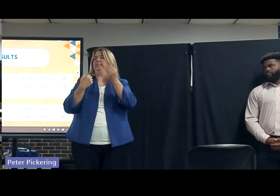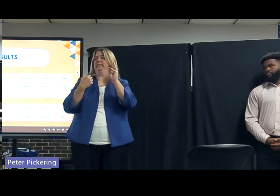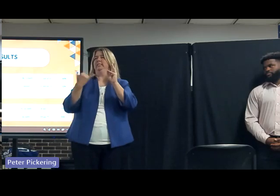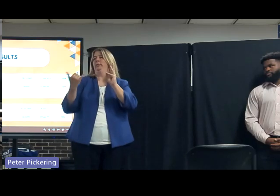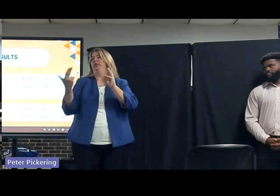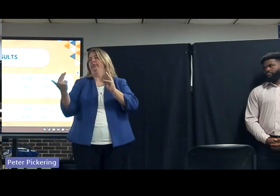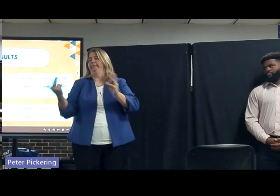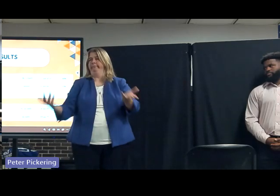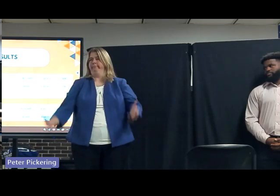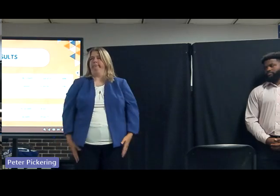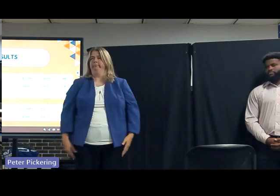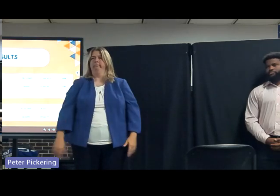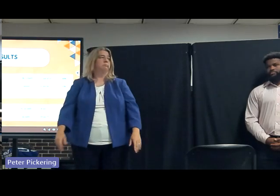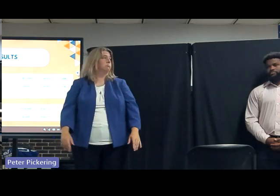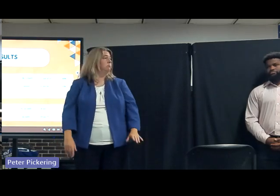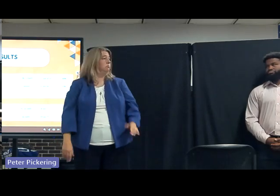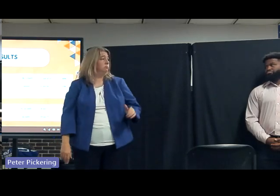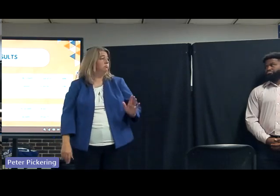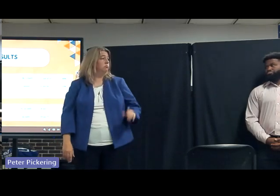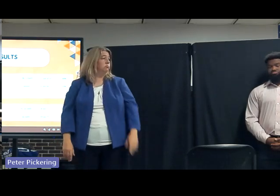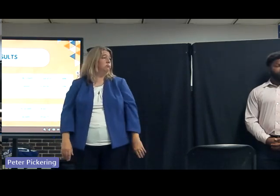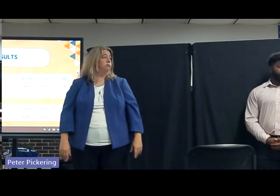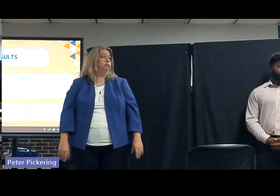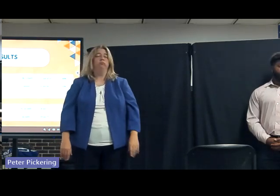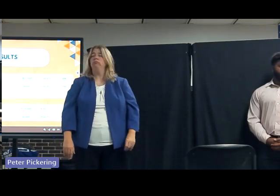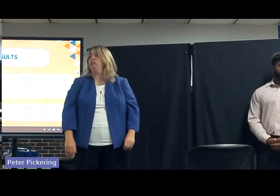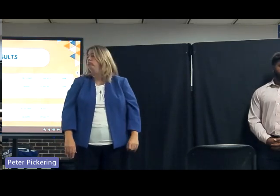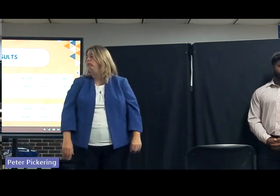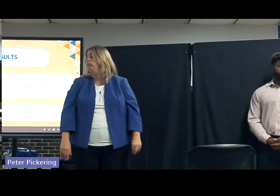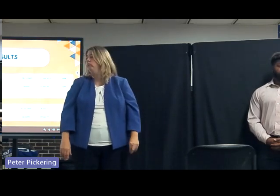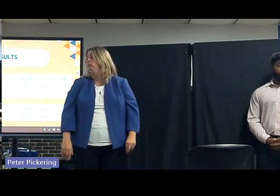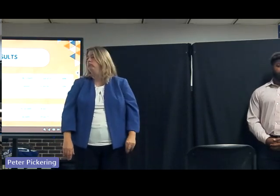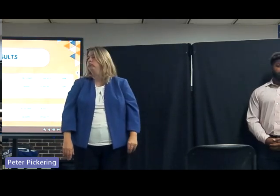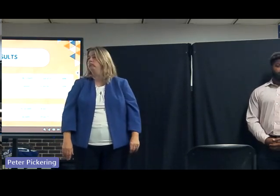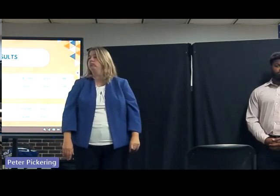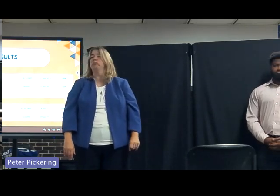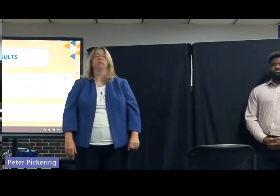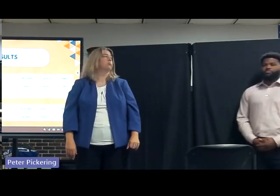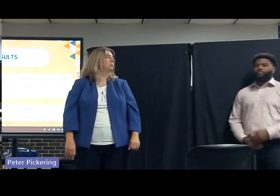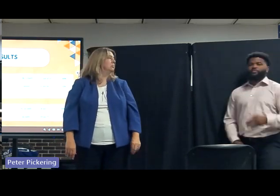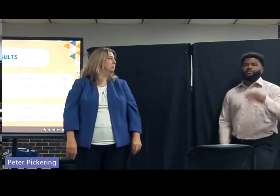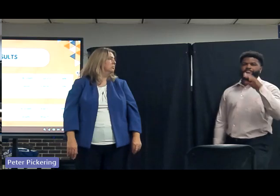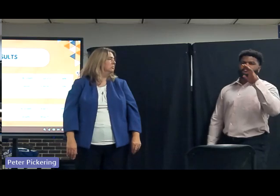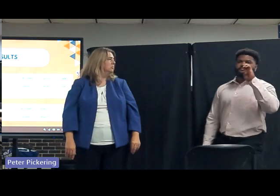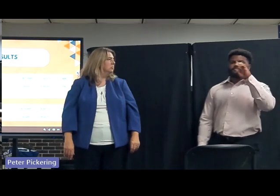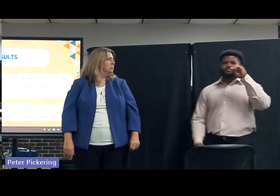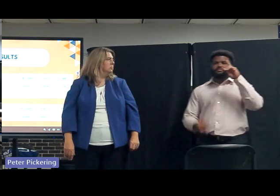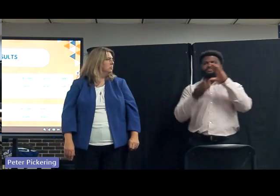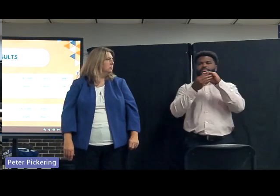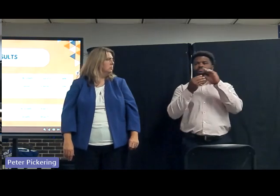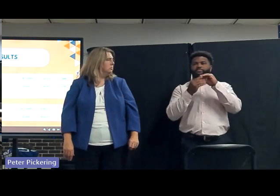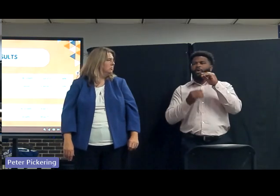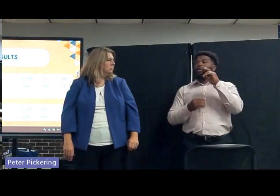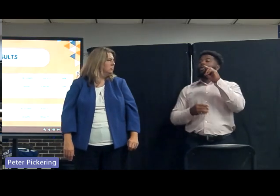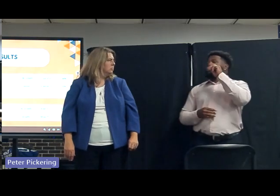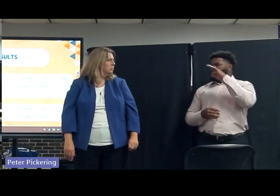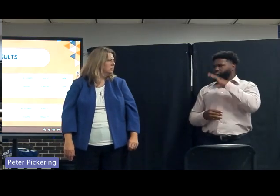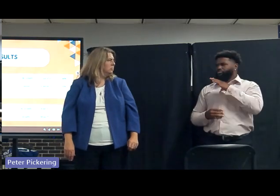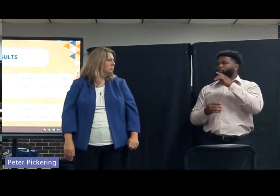been a smaller cohort. Originally, they did start with 16 students. And were there any students in that